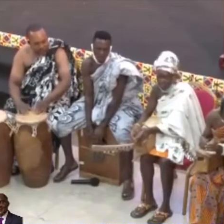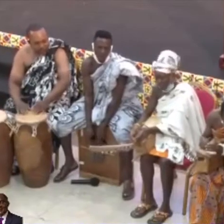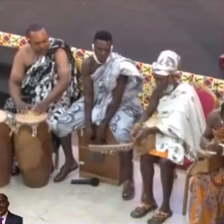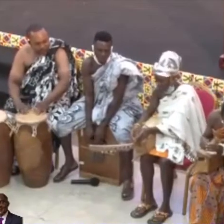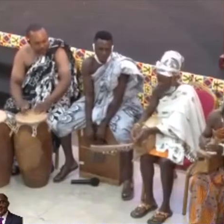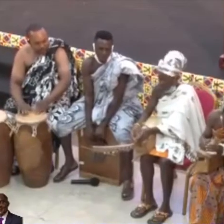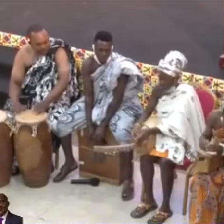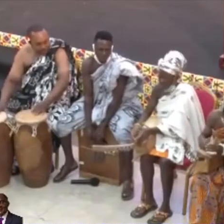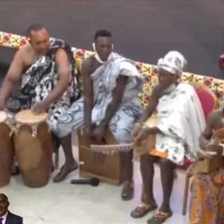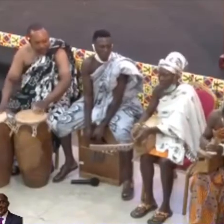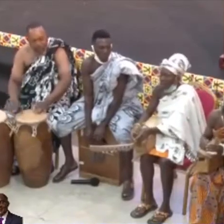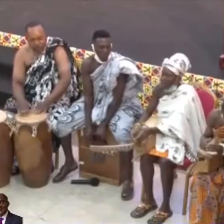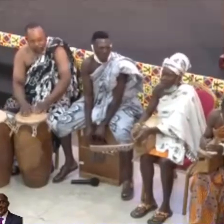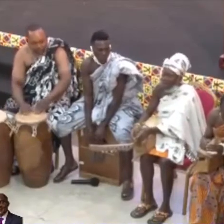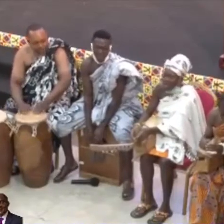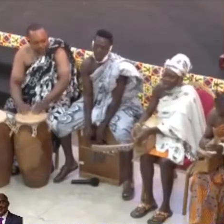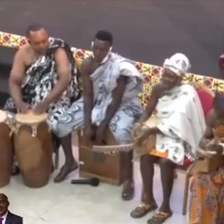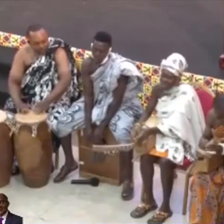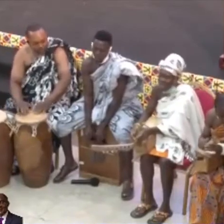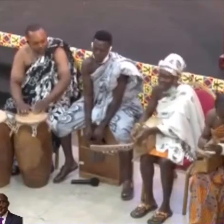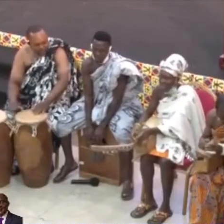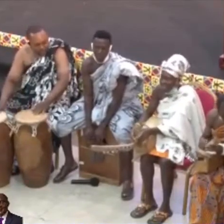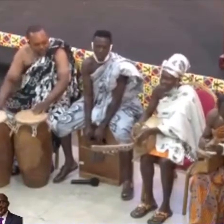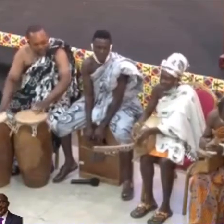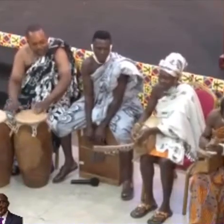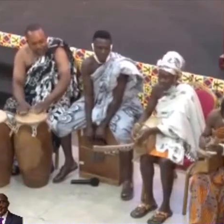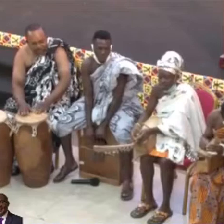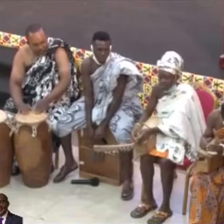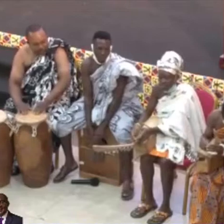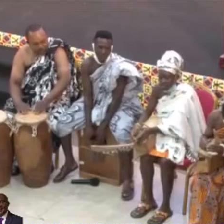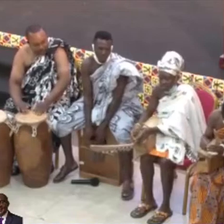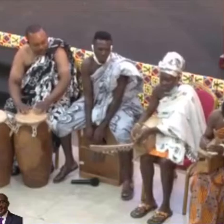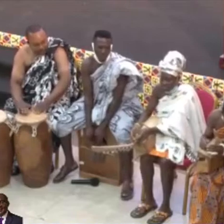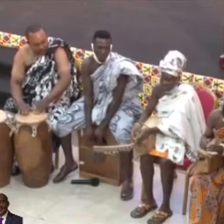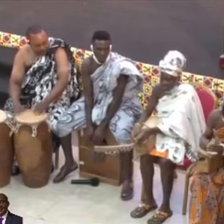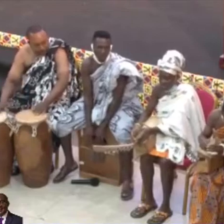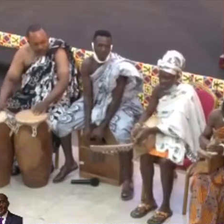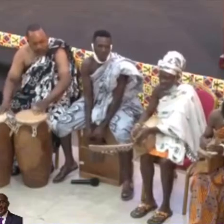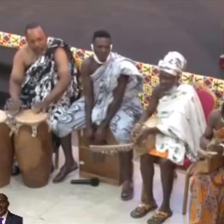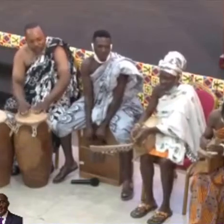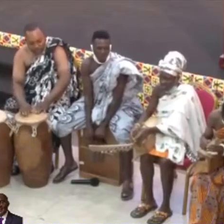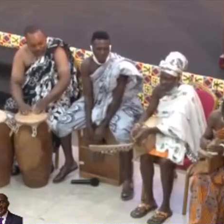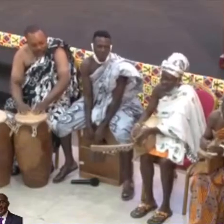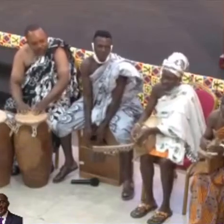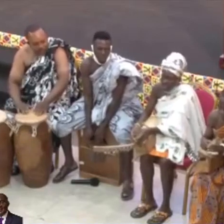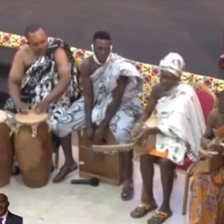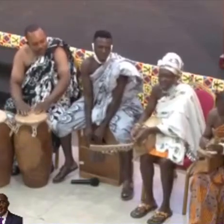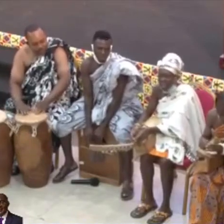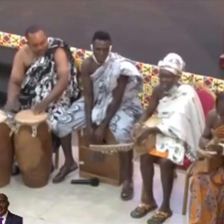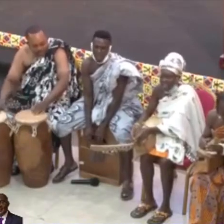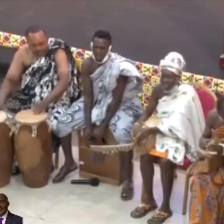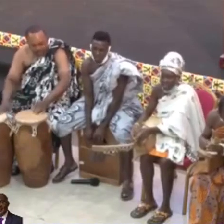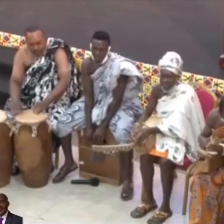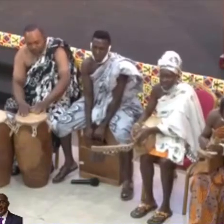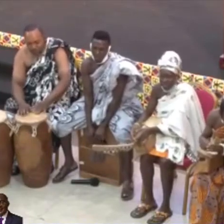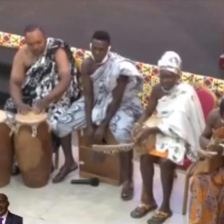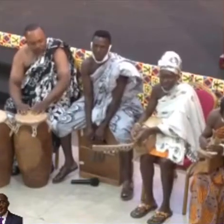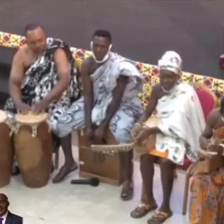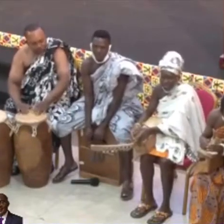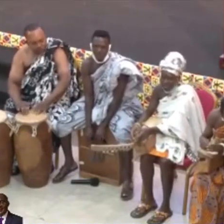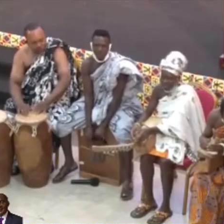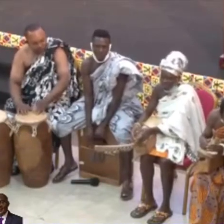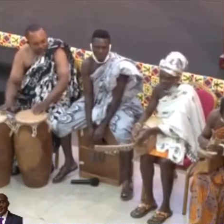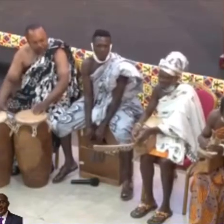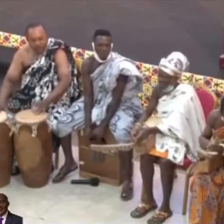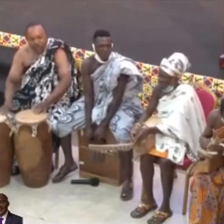O me among the bay, or may Achia Emuria. I need a swapper